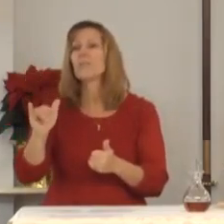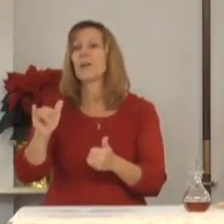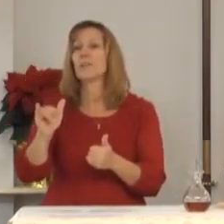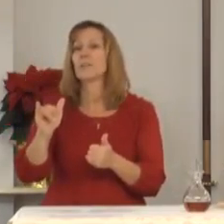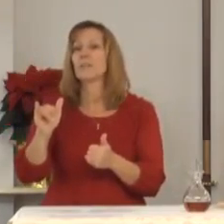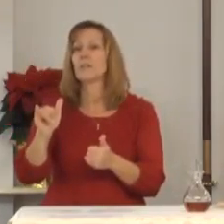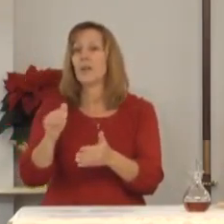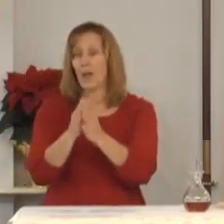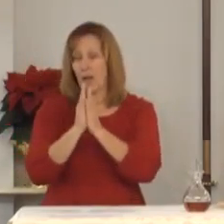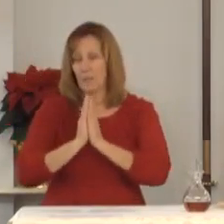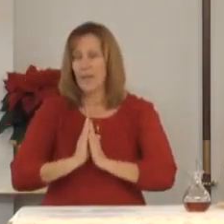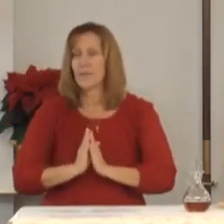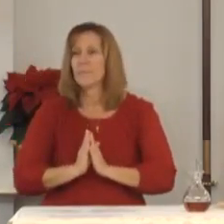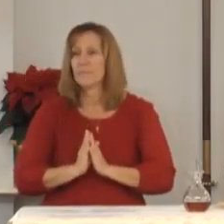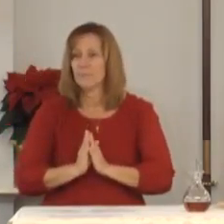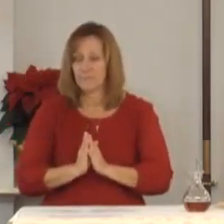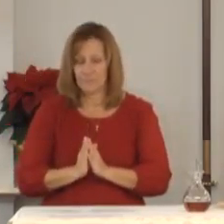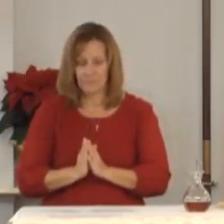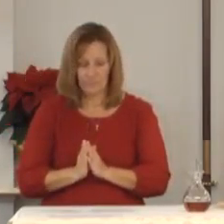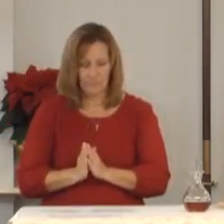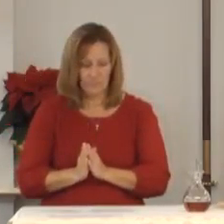forever. Amen.